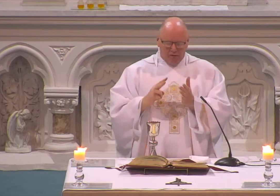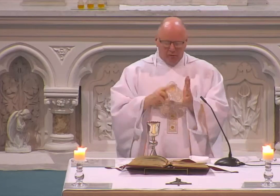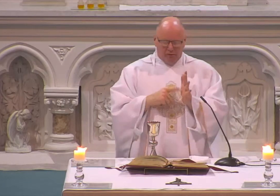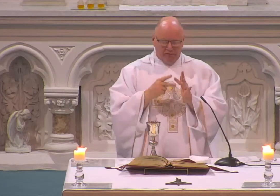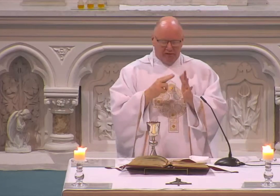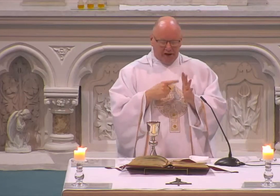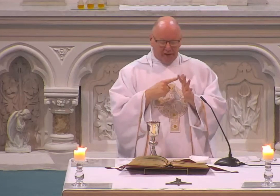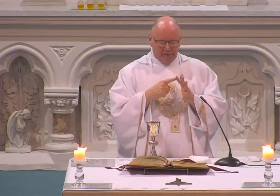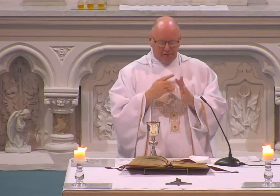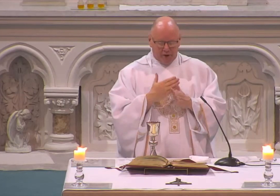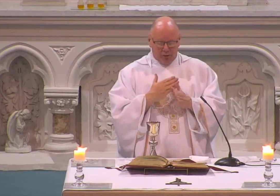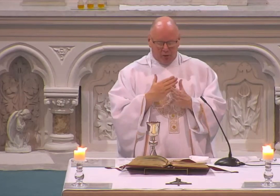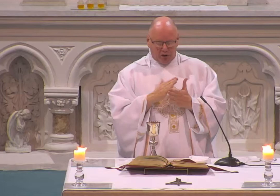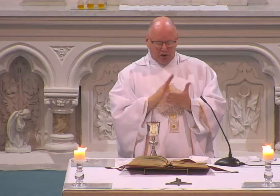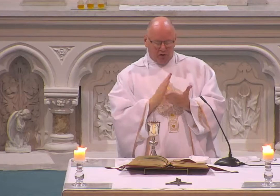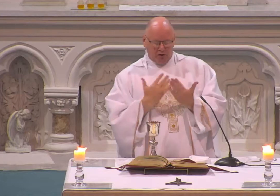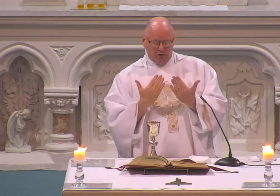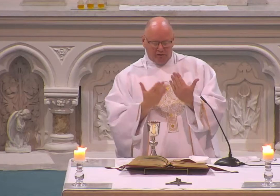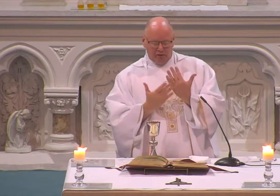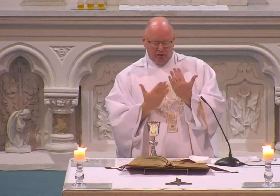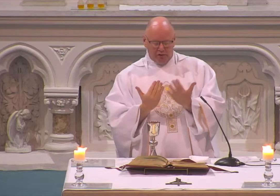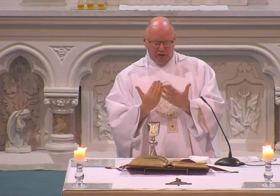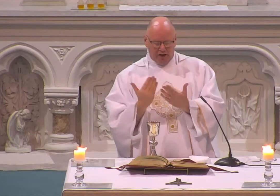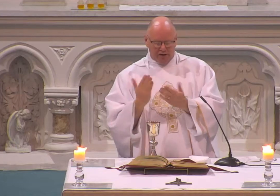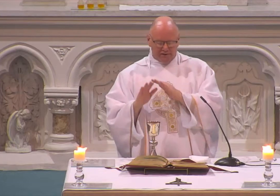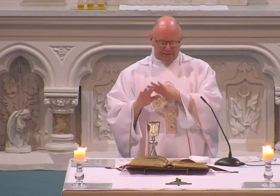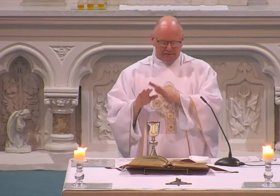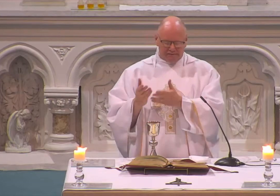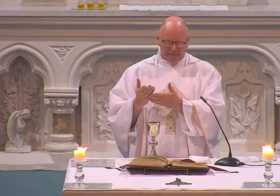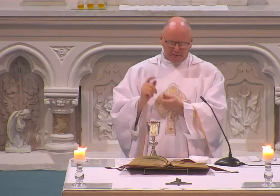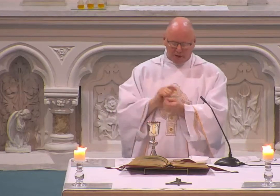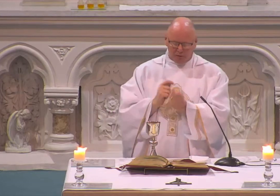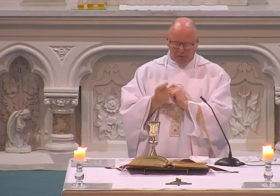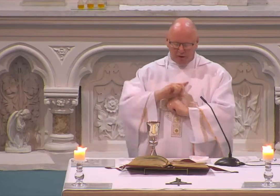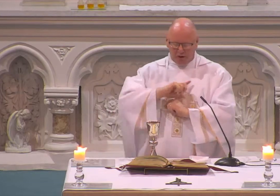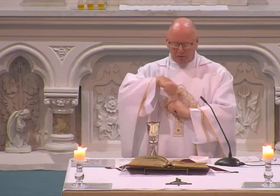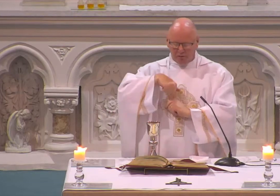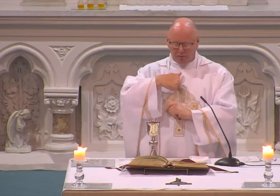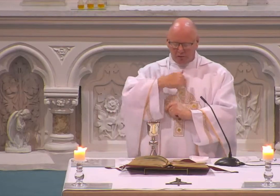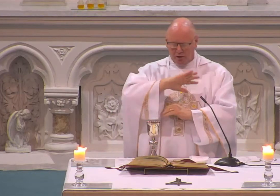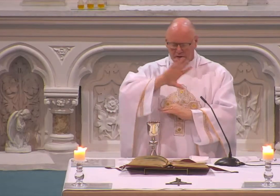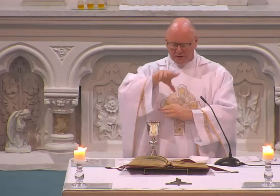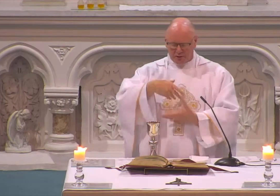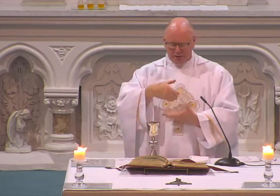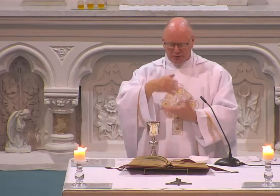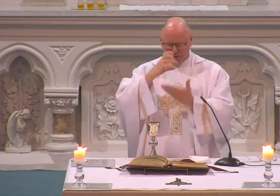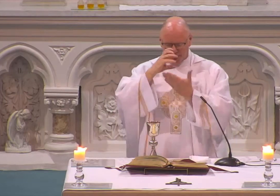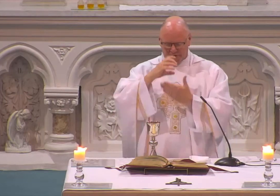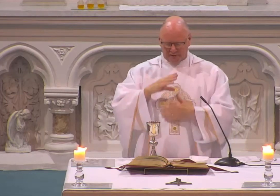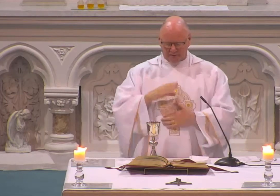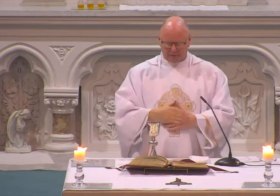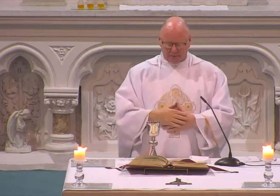of the vine and work of human hands, it will become our spiritual drink.